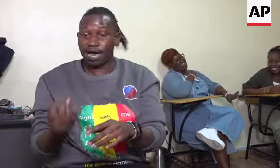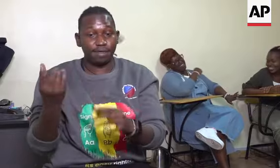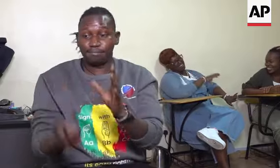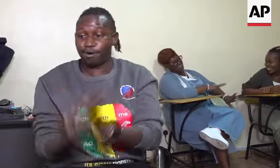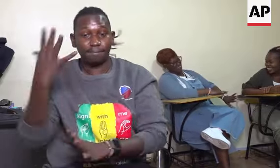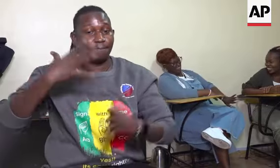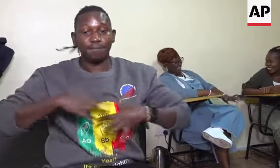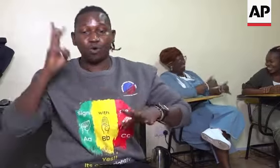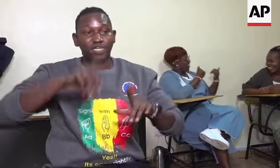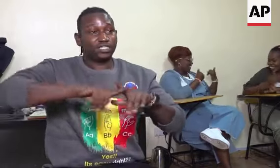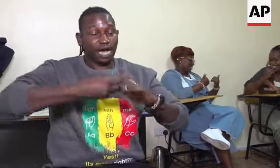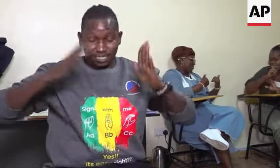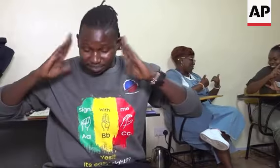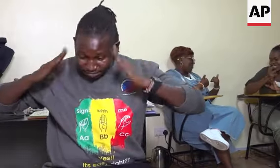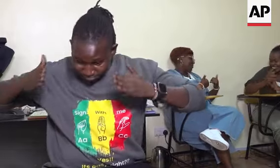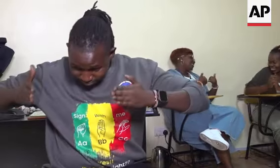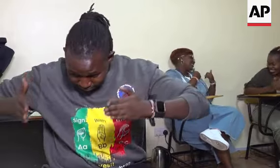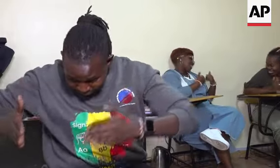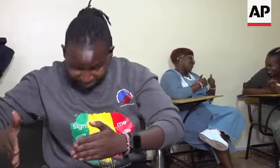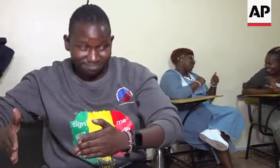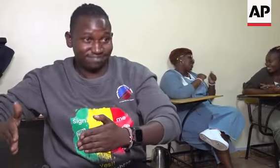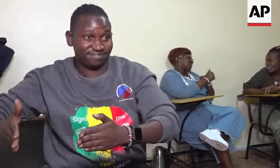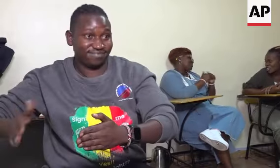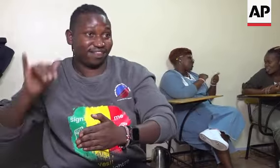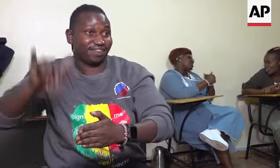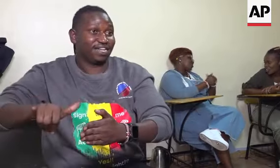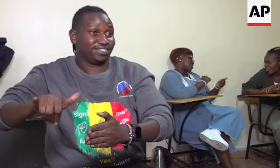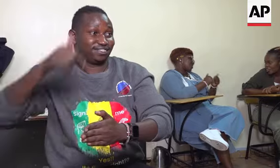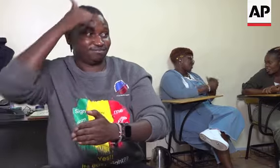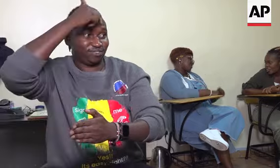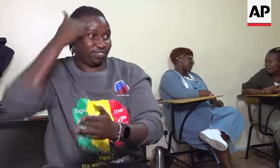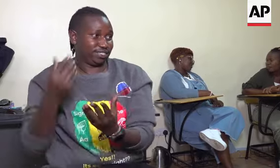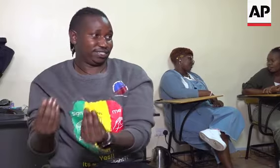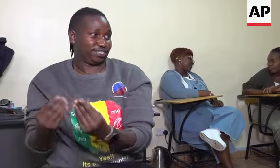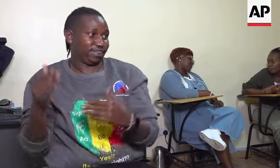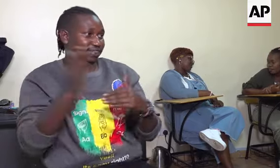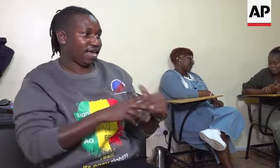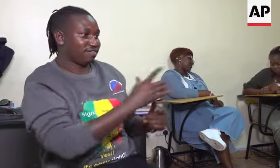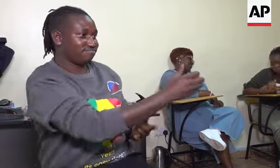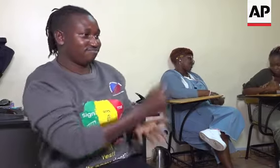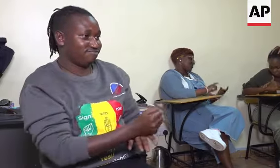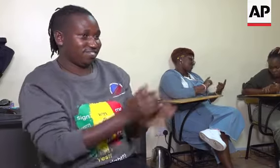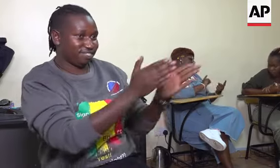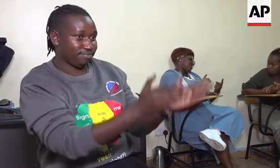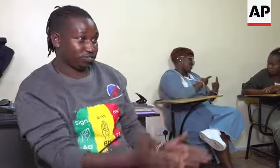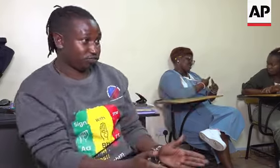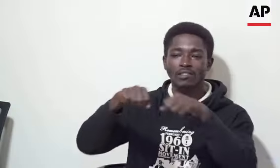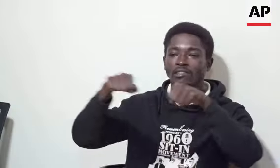be, it may reduce the job opportunities for sign language interpreters.